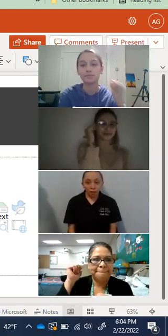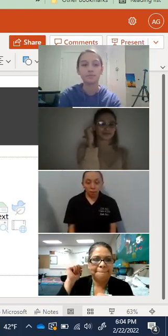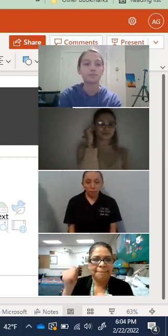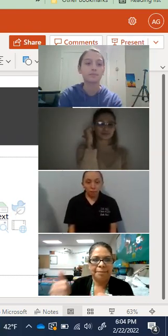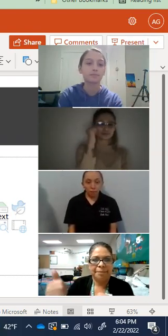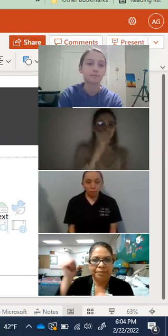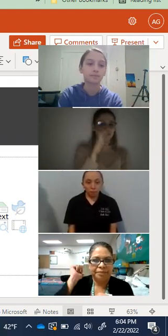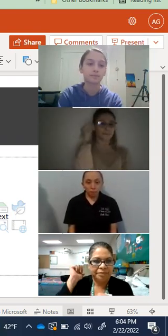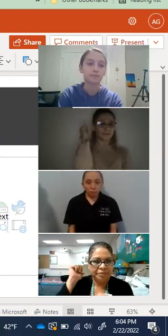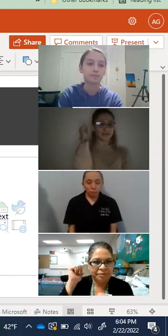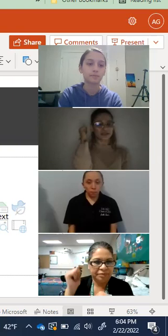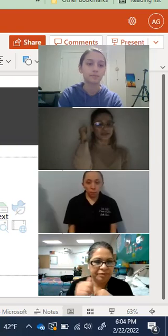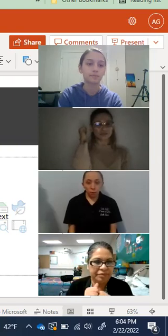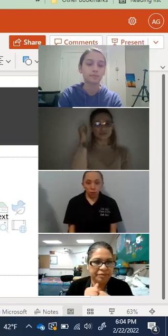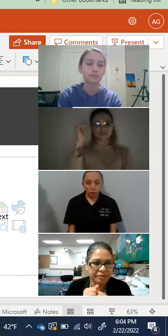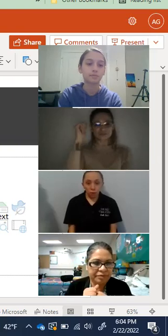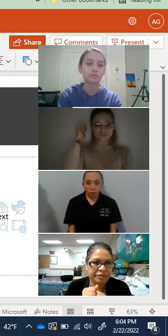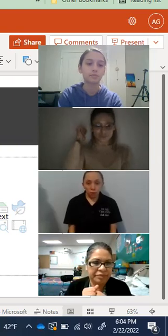Back.